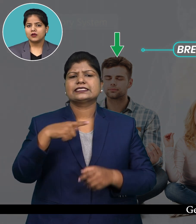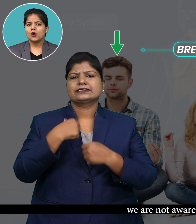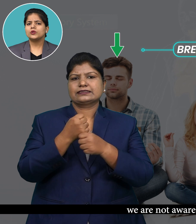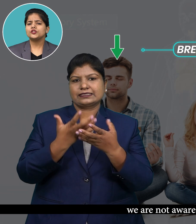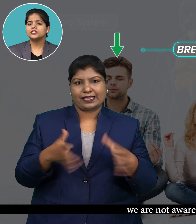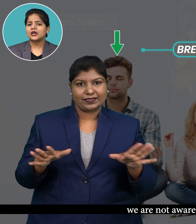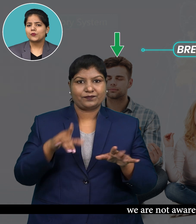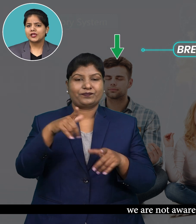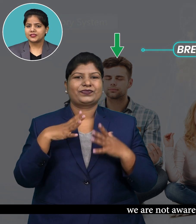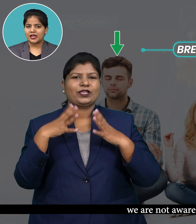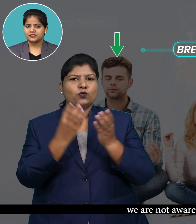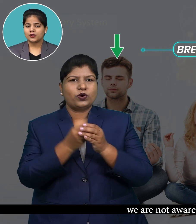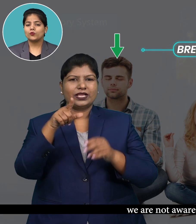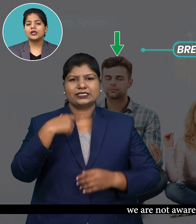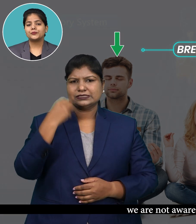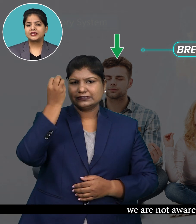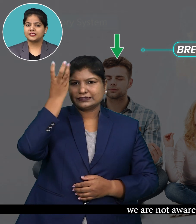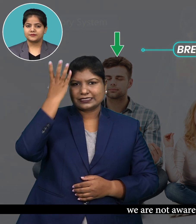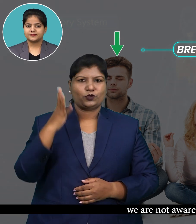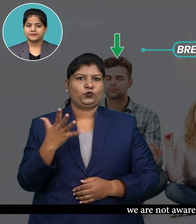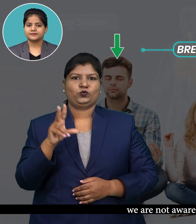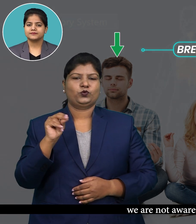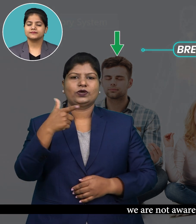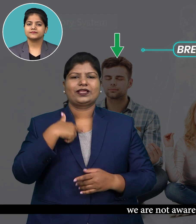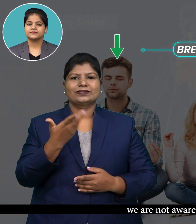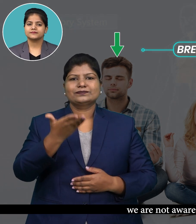Generally, we are not aware that we are breathing.